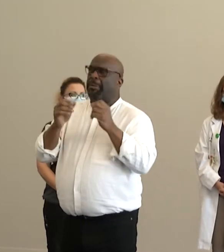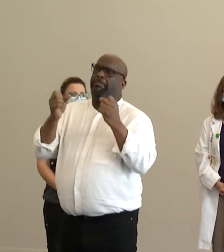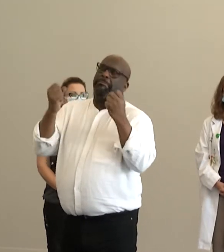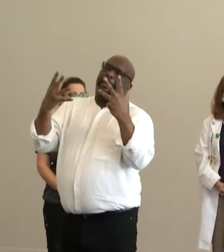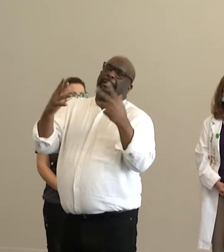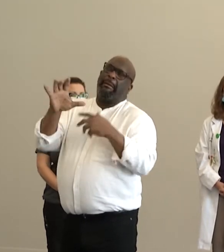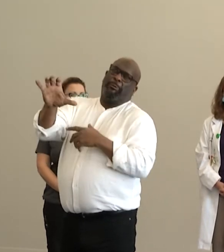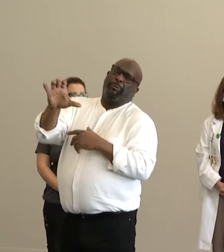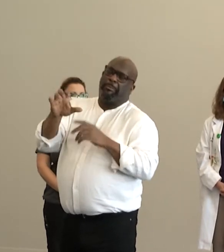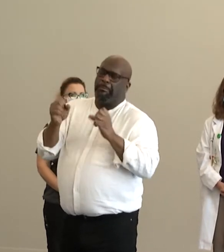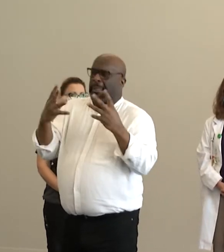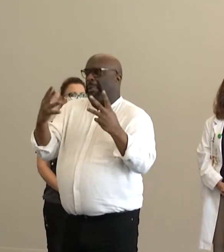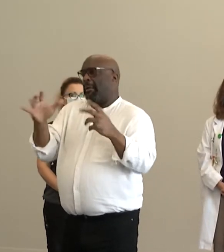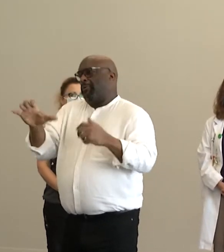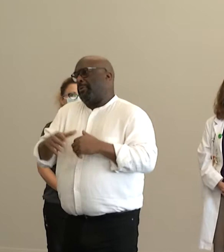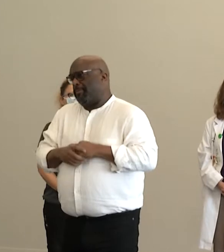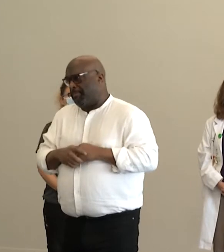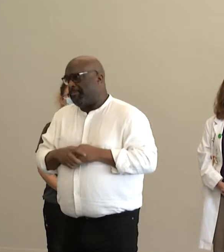hundreds. Thank